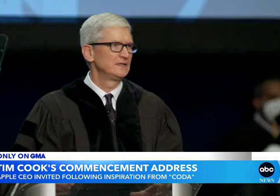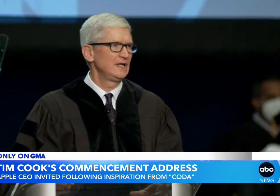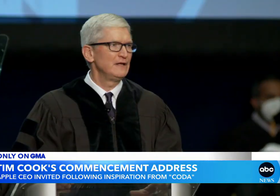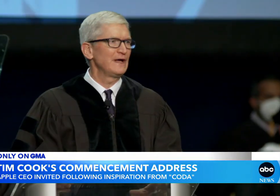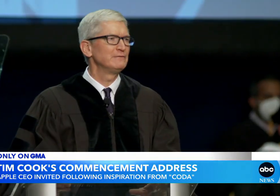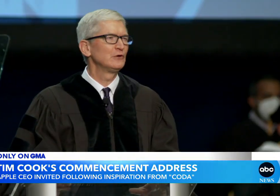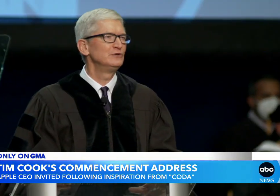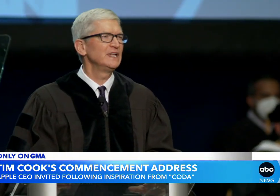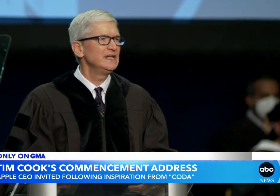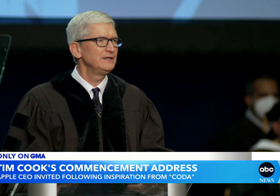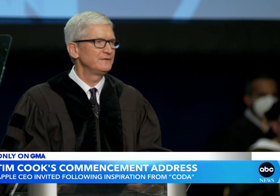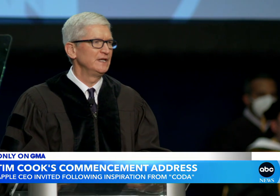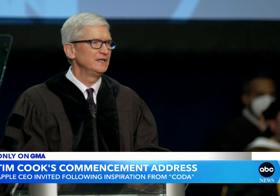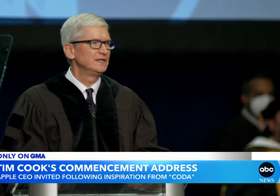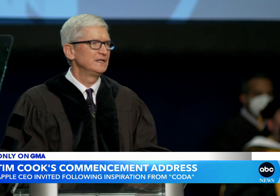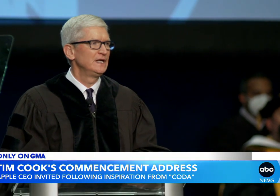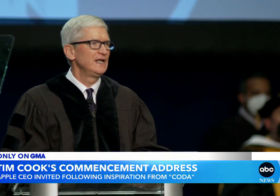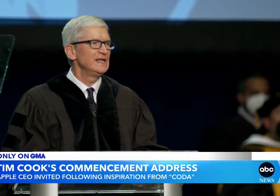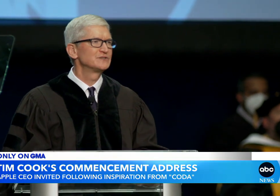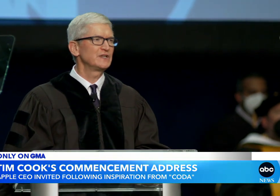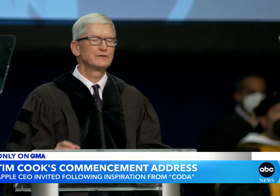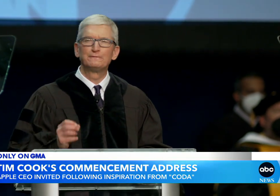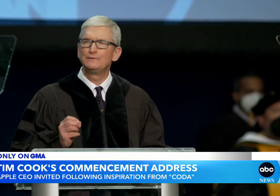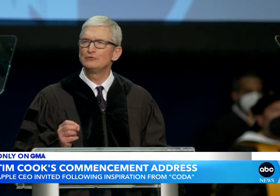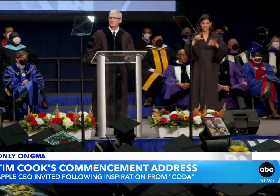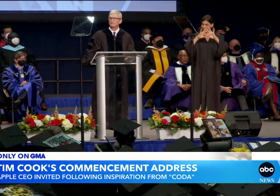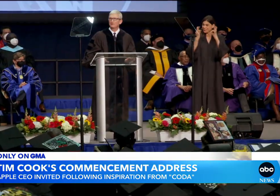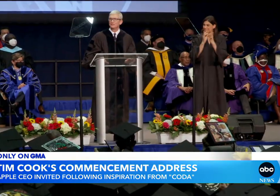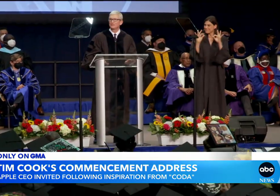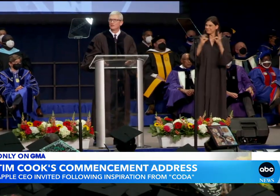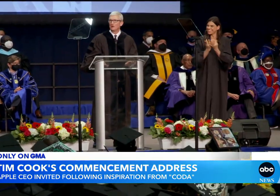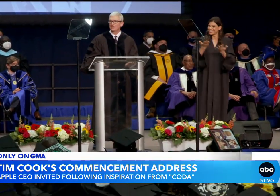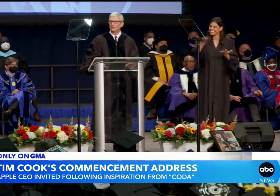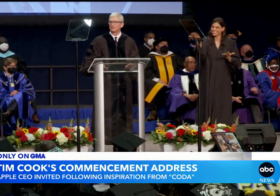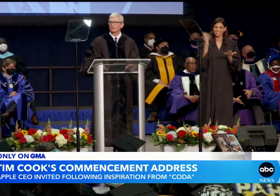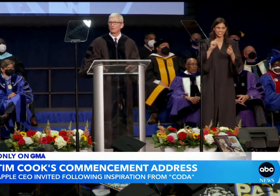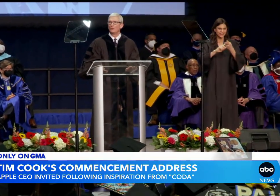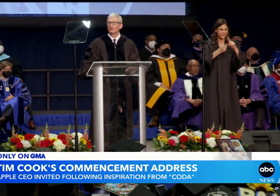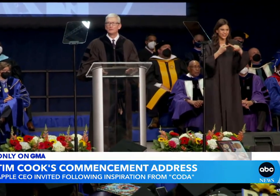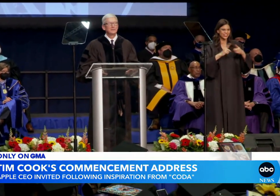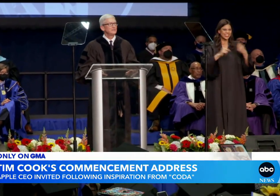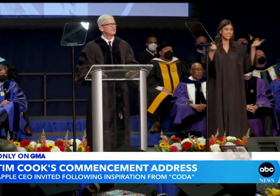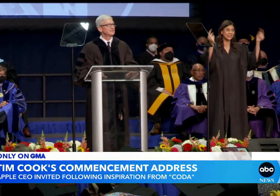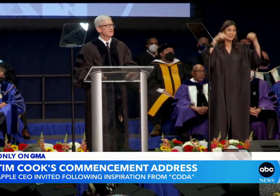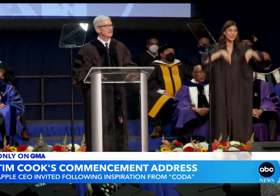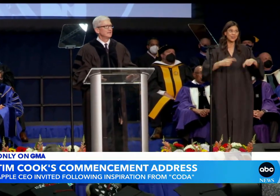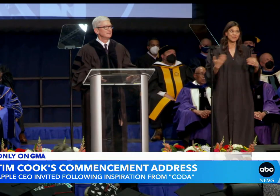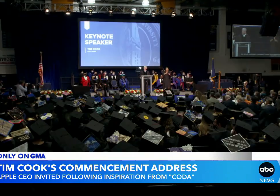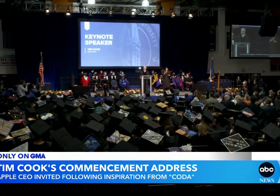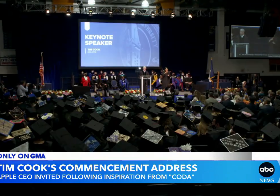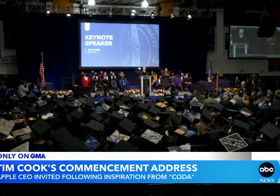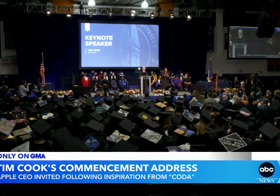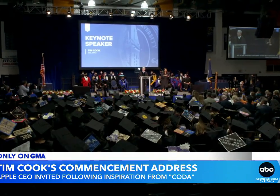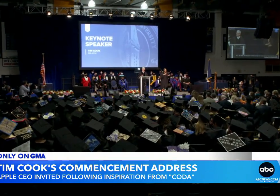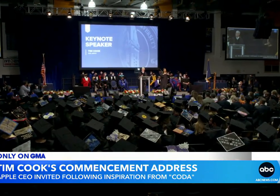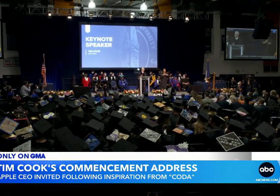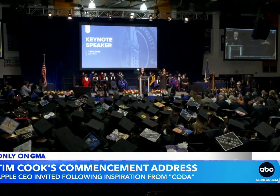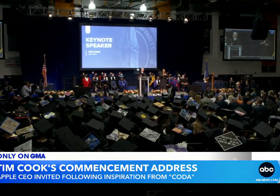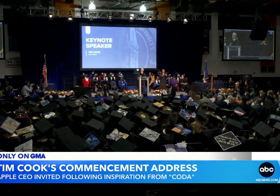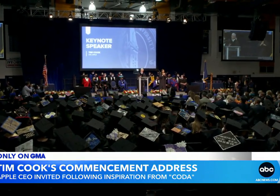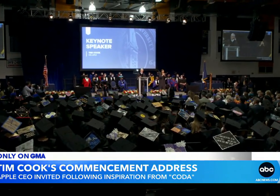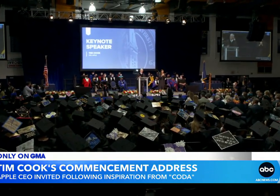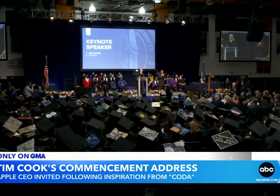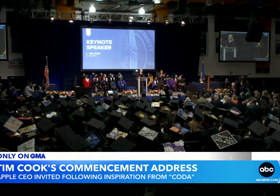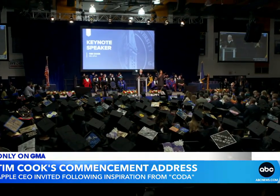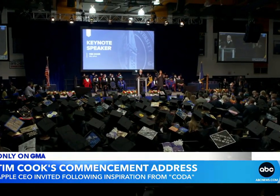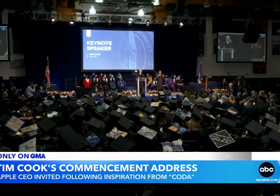Gallaudet University, Apple CEO Tim Cook standing in front of the class of 2022 during a momentous